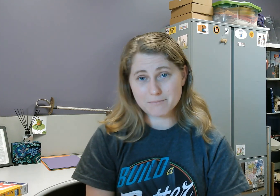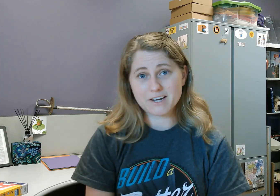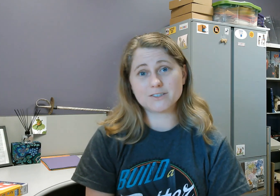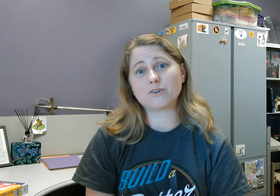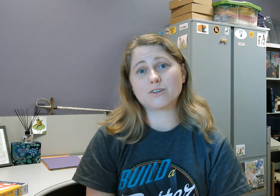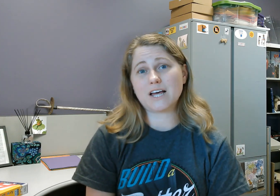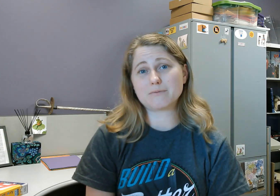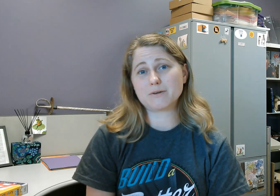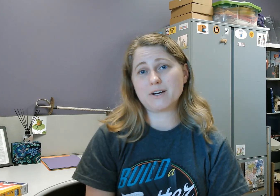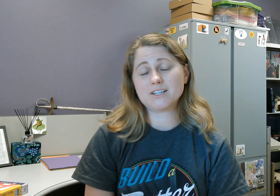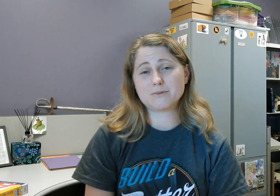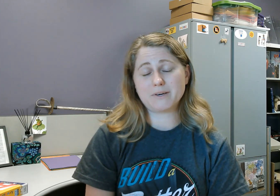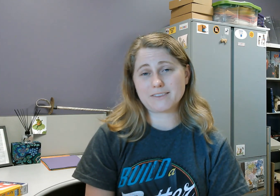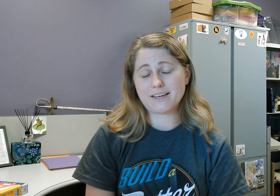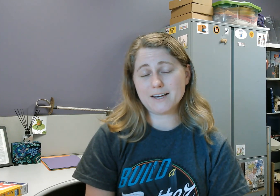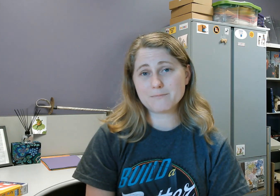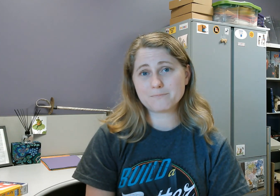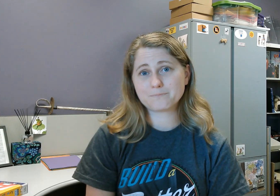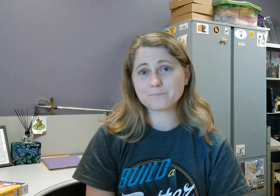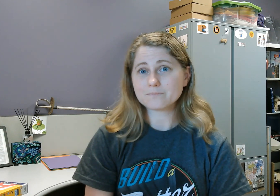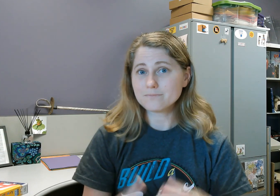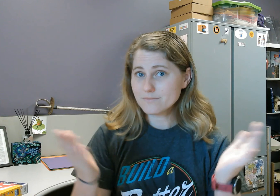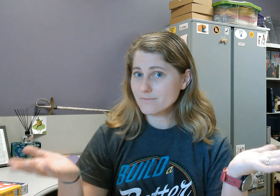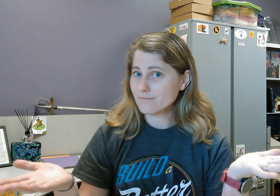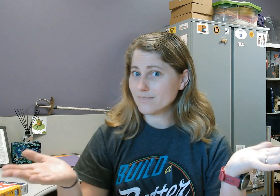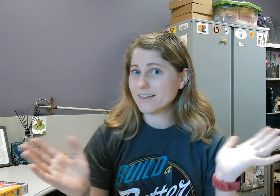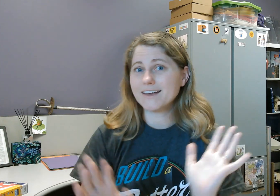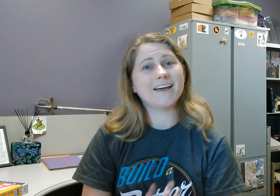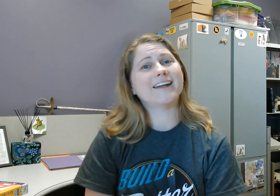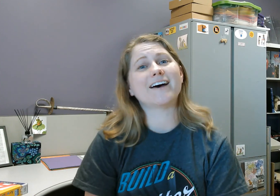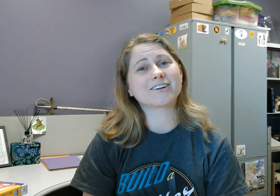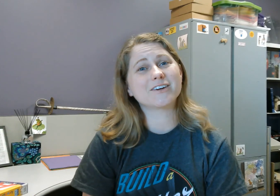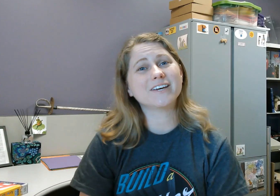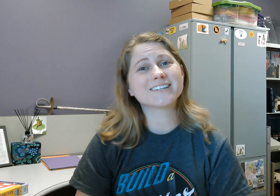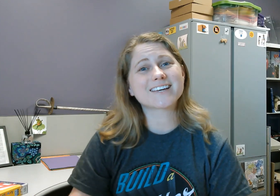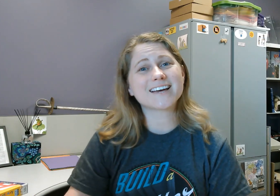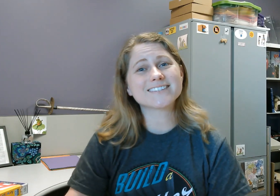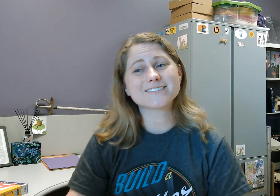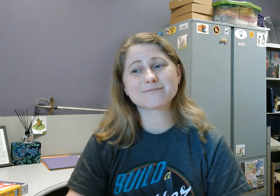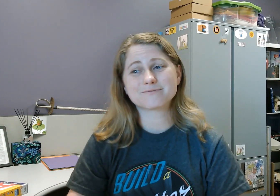stop by your local library branch and pick that up. And have a great weekend, guys.